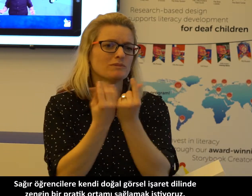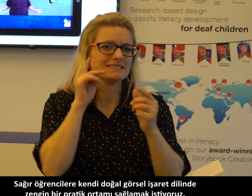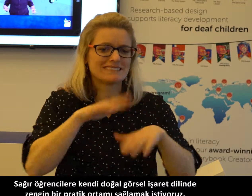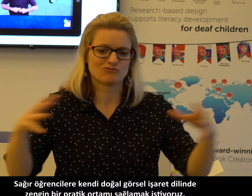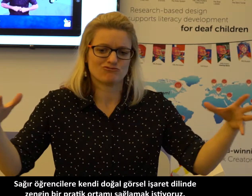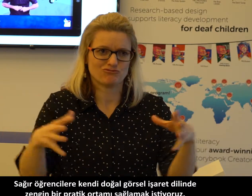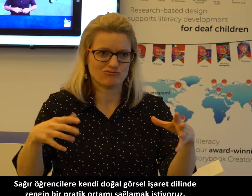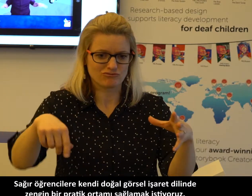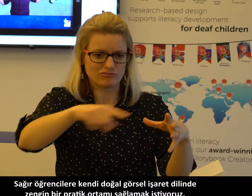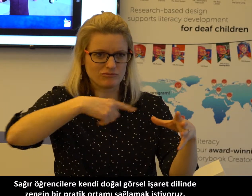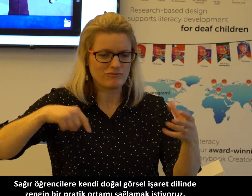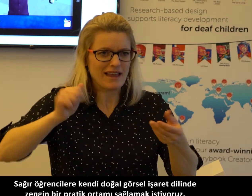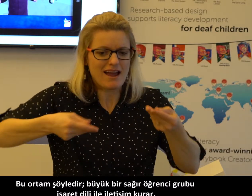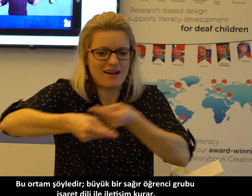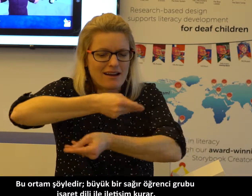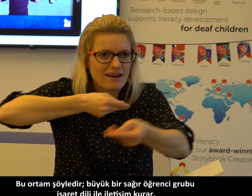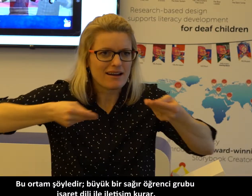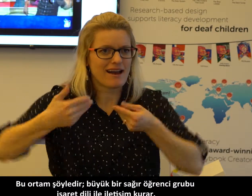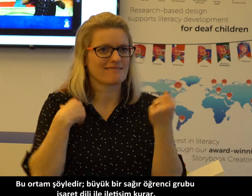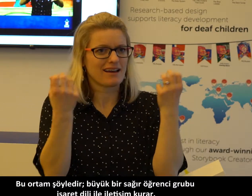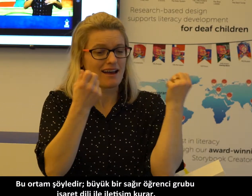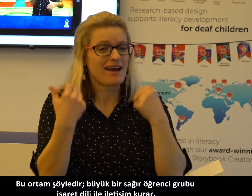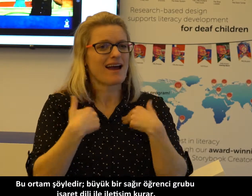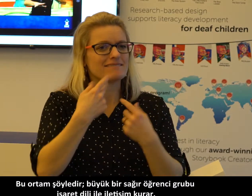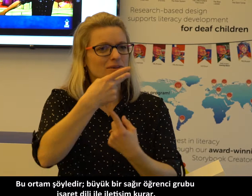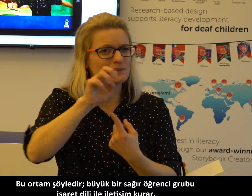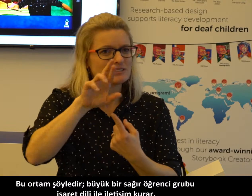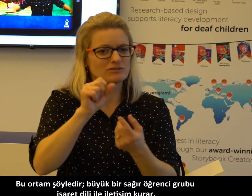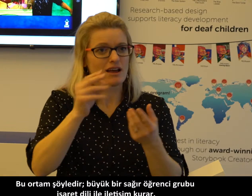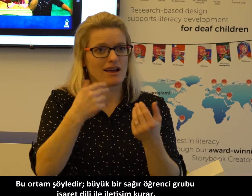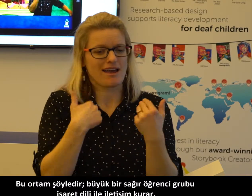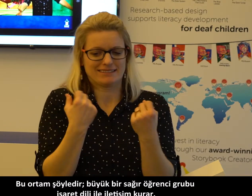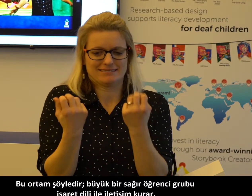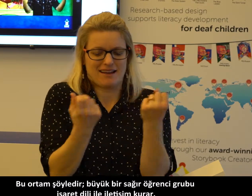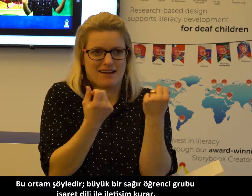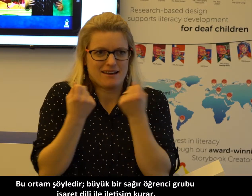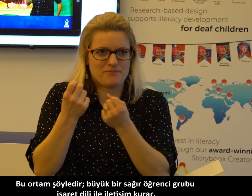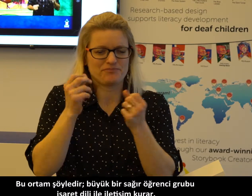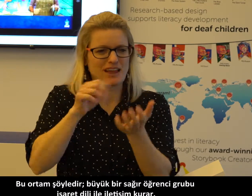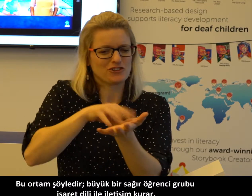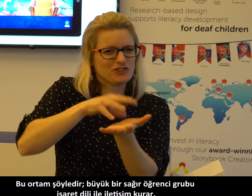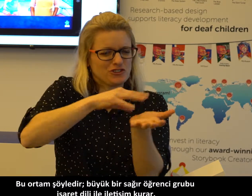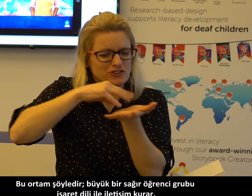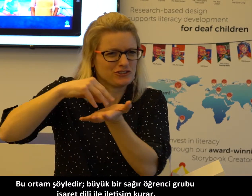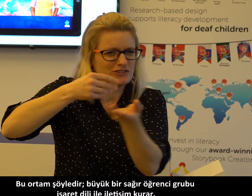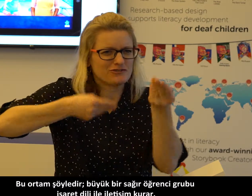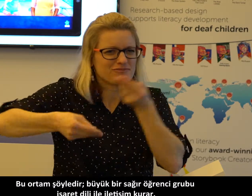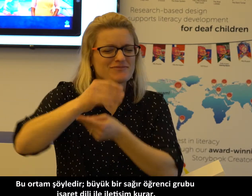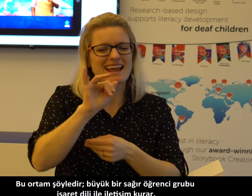language. What that most often looks like is a large group of deaf students in class together where they can all sign with